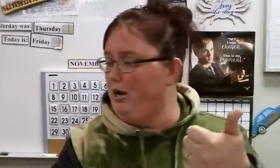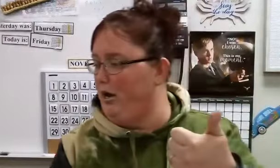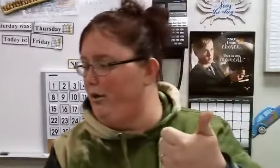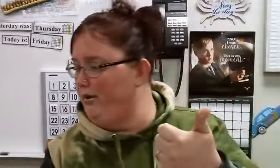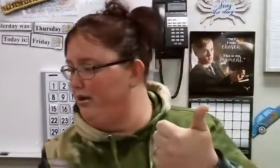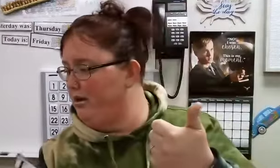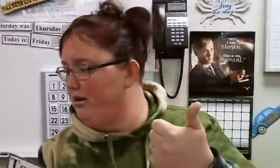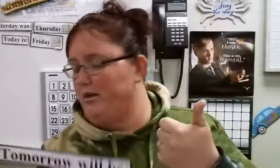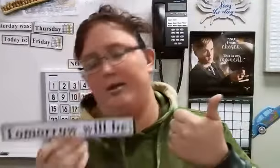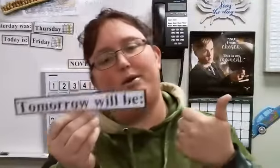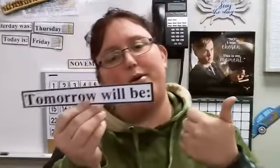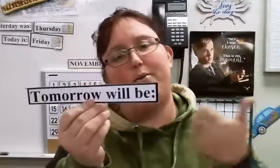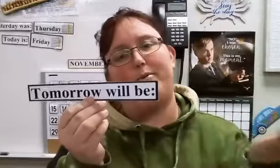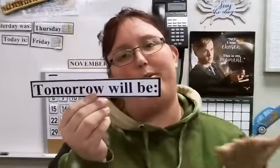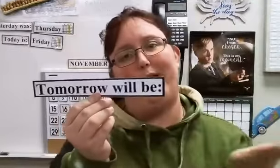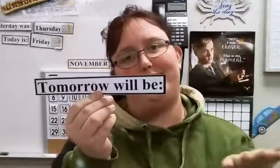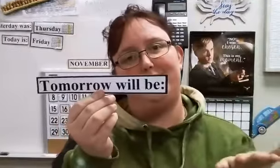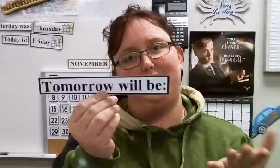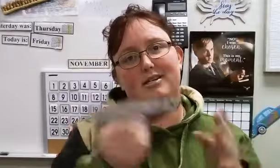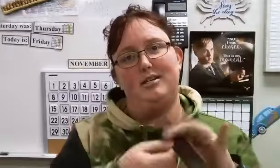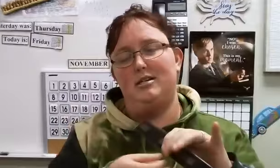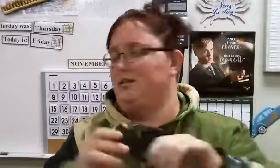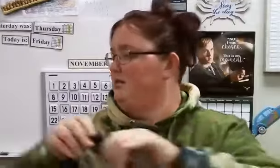tomorrow will be what?